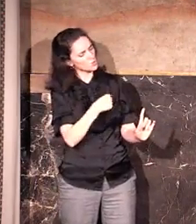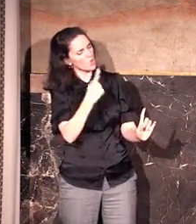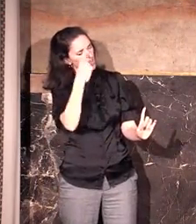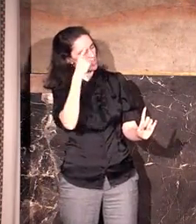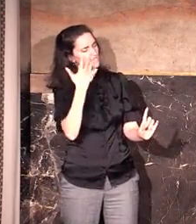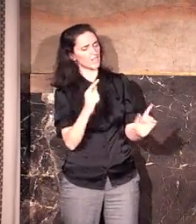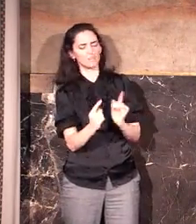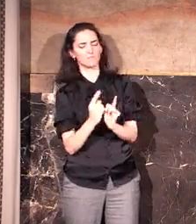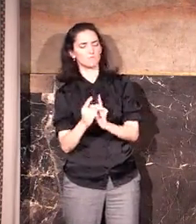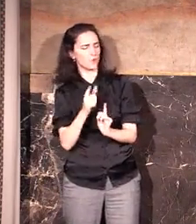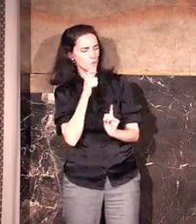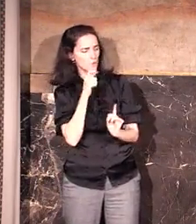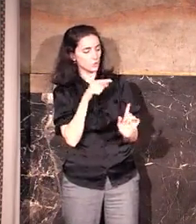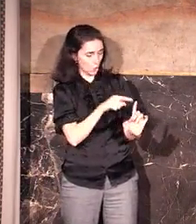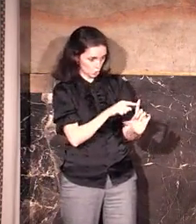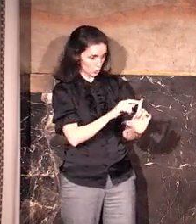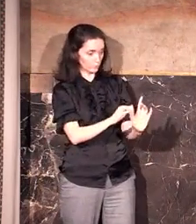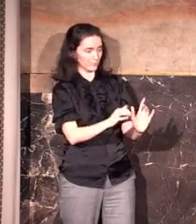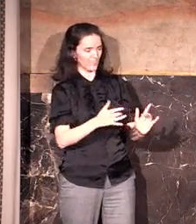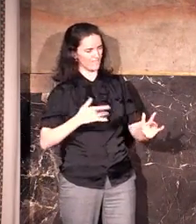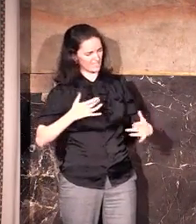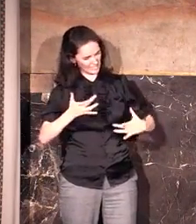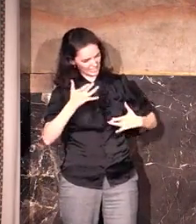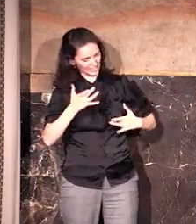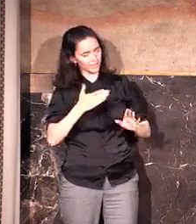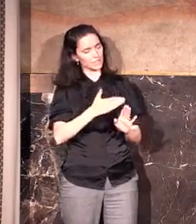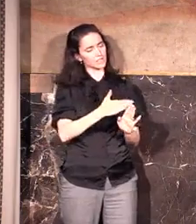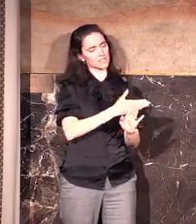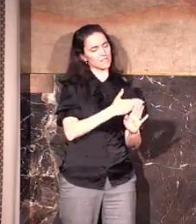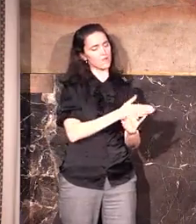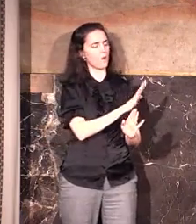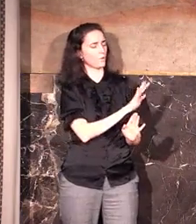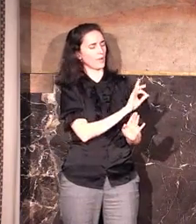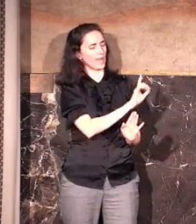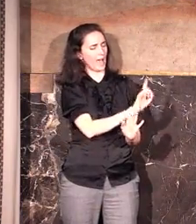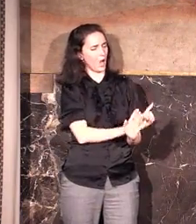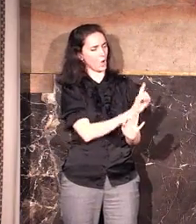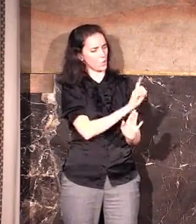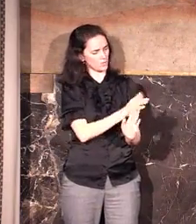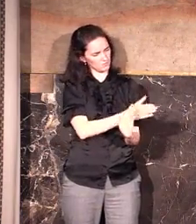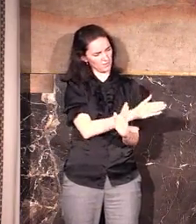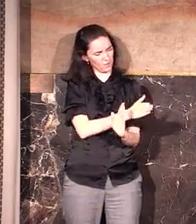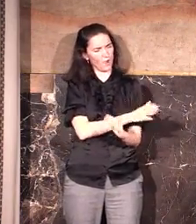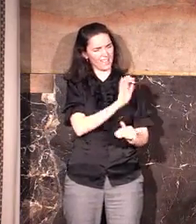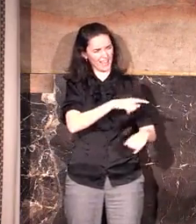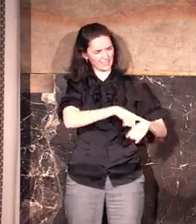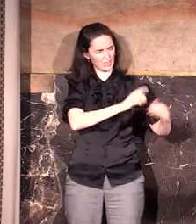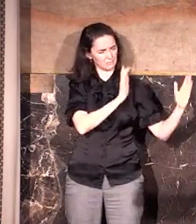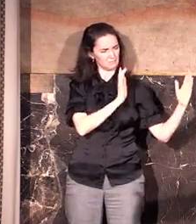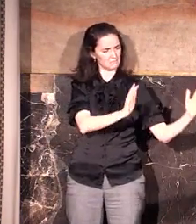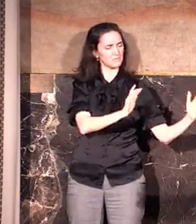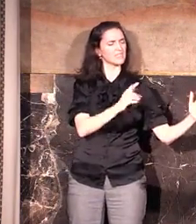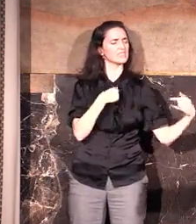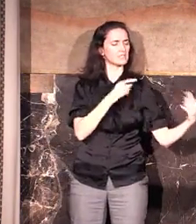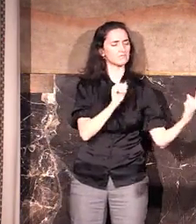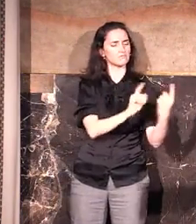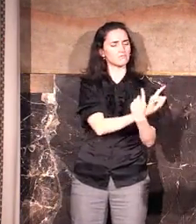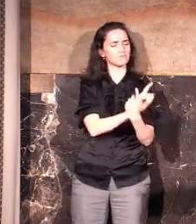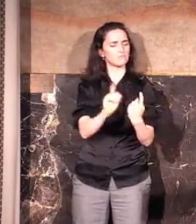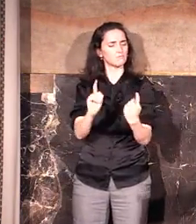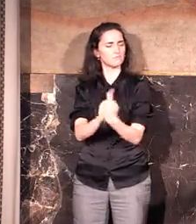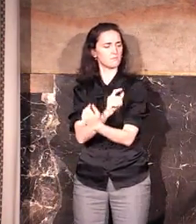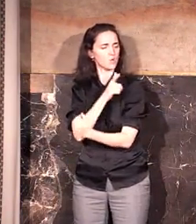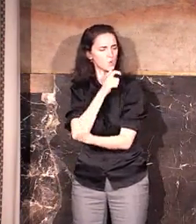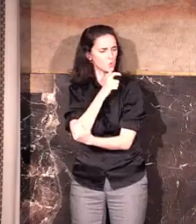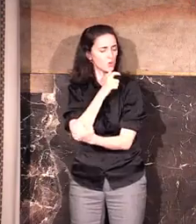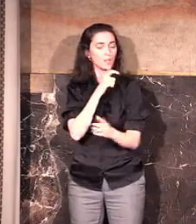contact 48 hours before you began to have symptoms or were tested, and certainly subsequent to your testing, that period of time between then and your